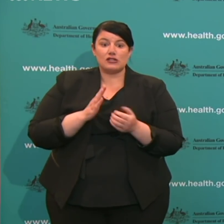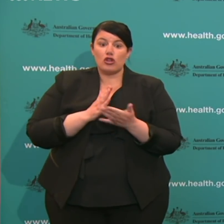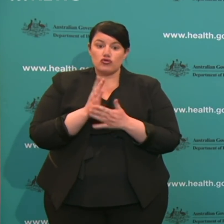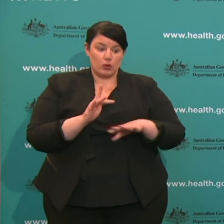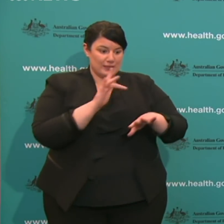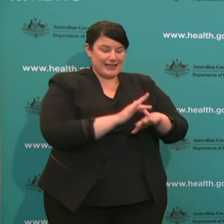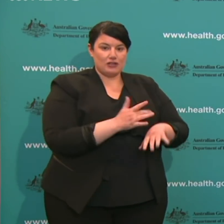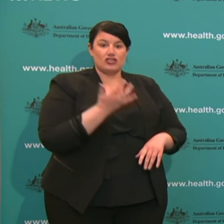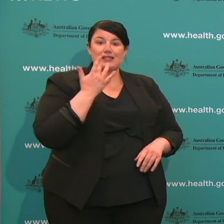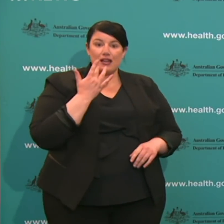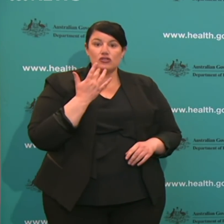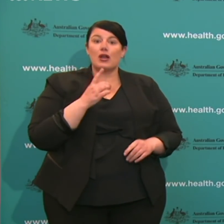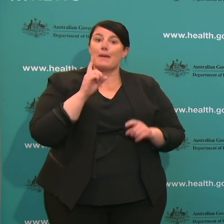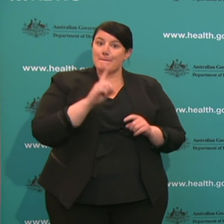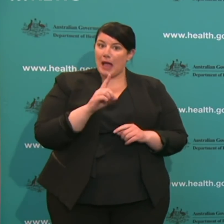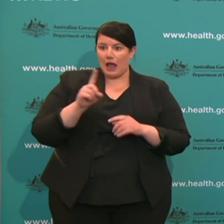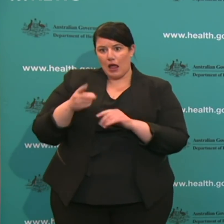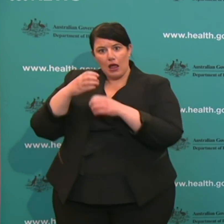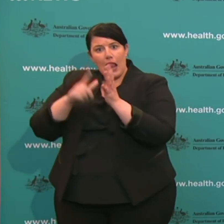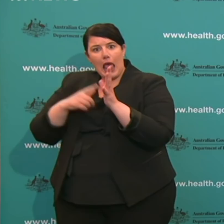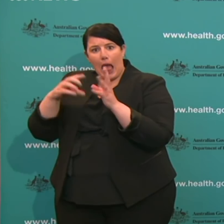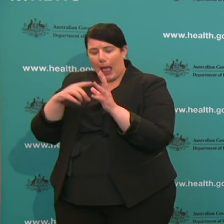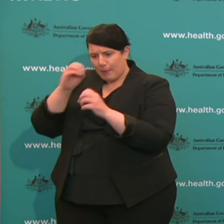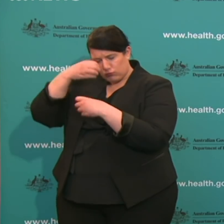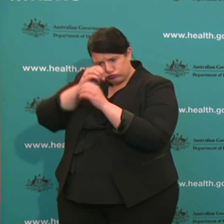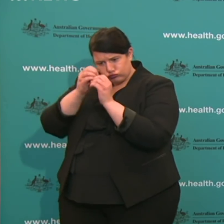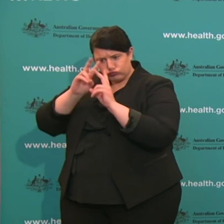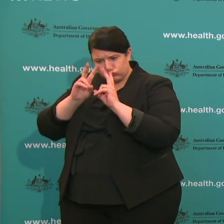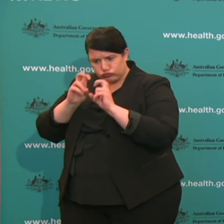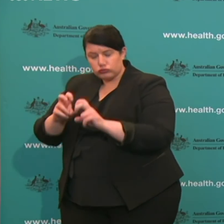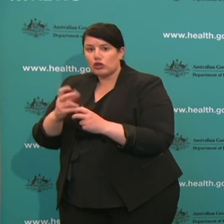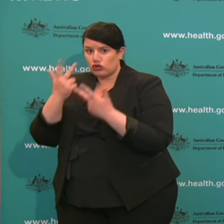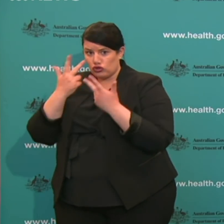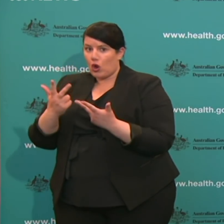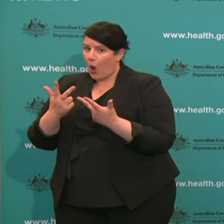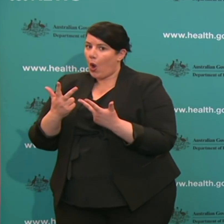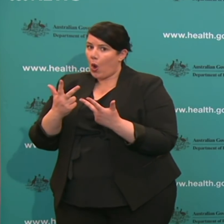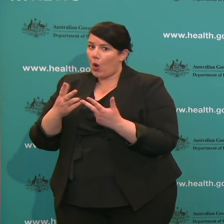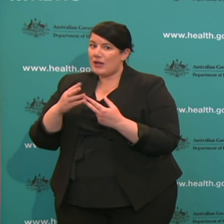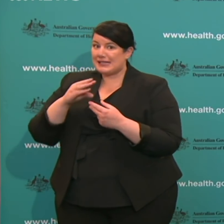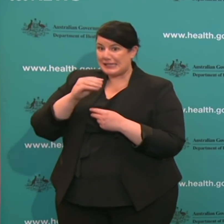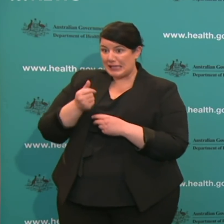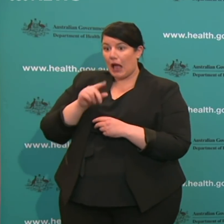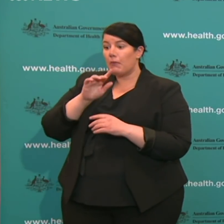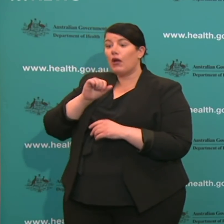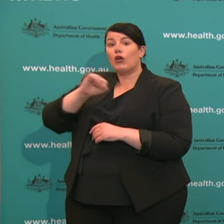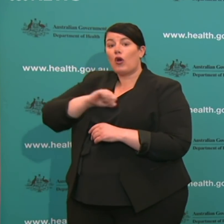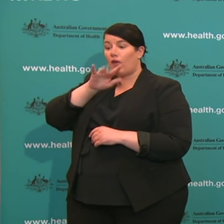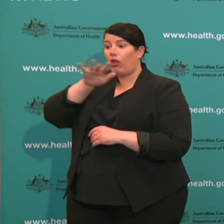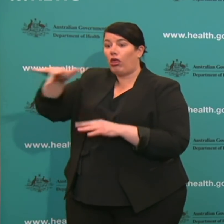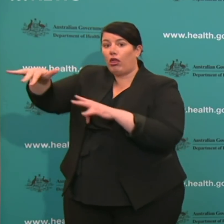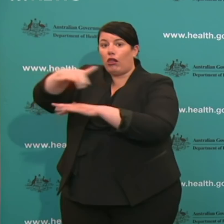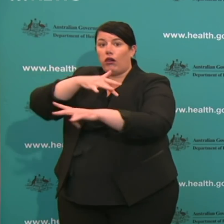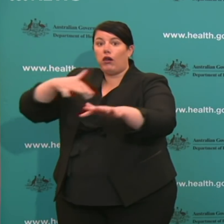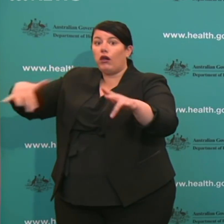However, there are laboratory experiments that have demonstrated that some of those tiny airborne particles can